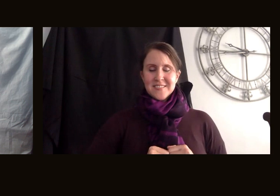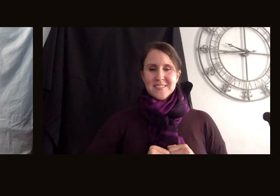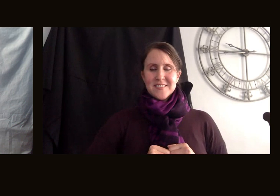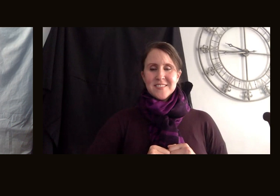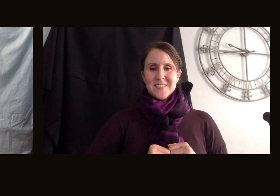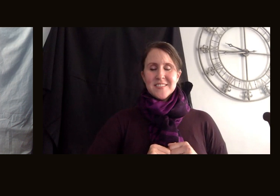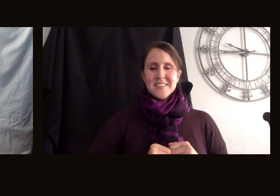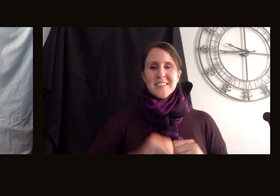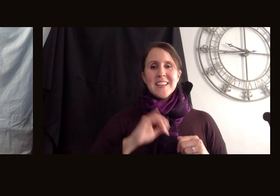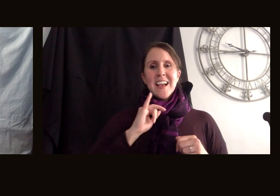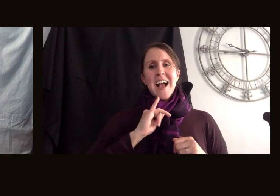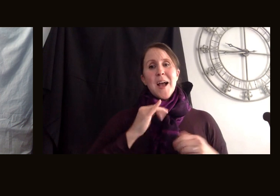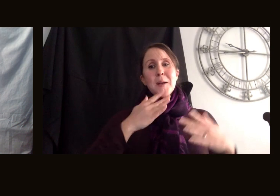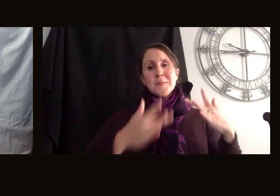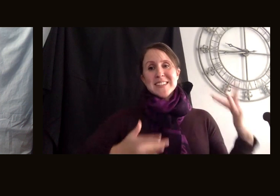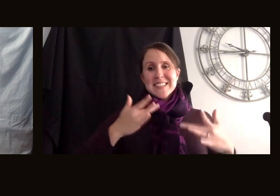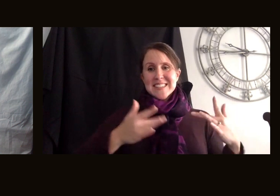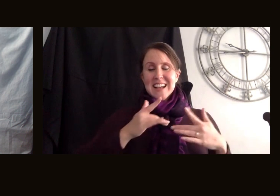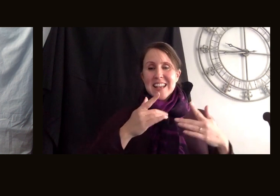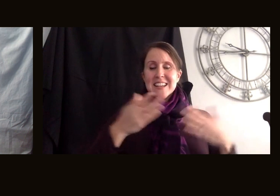director of Silent Rhythms.